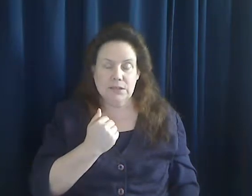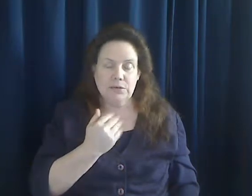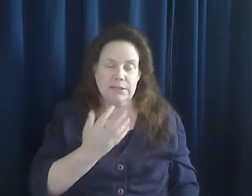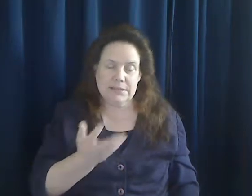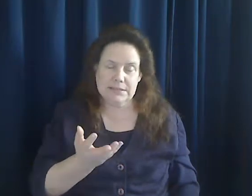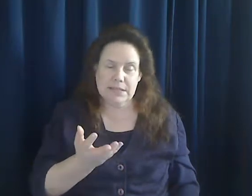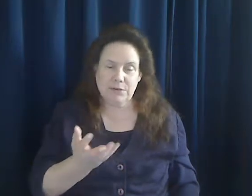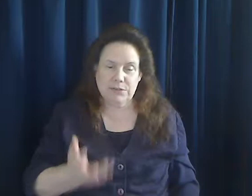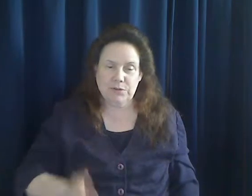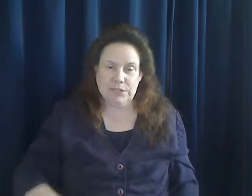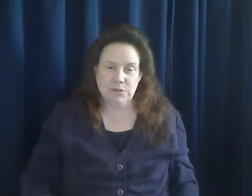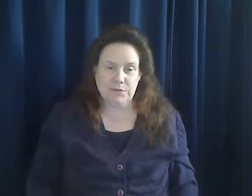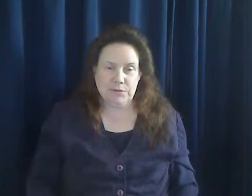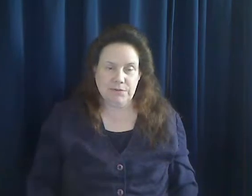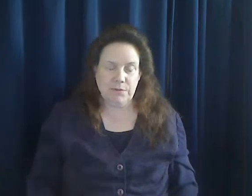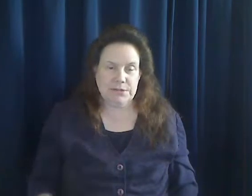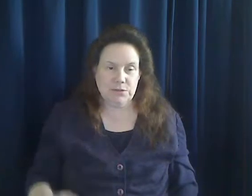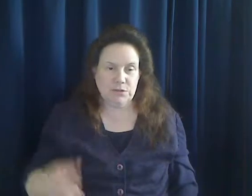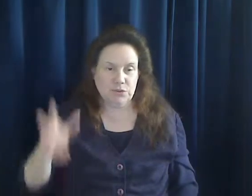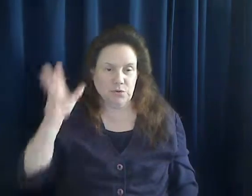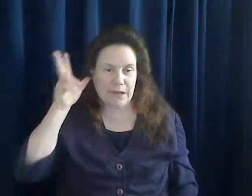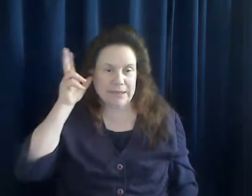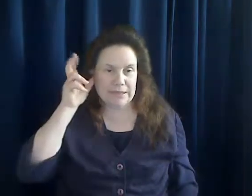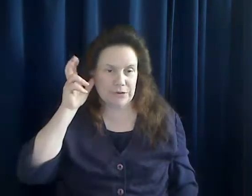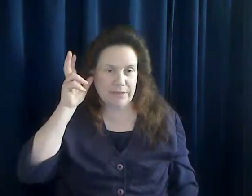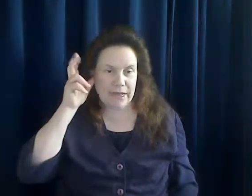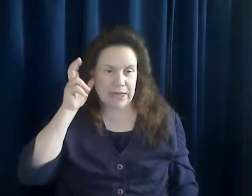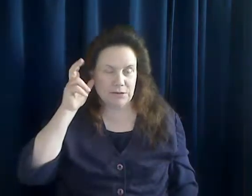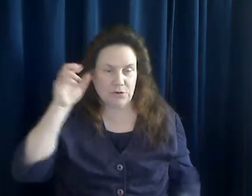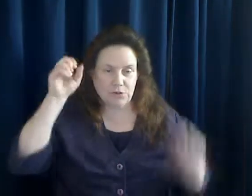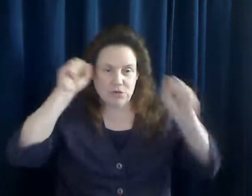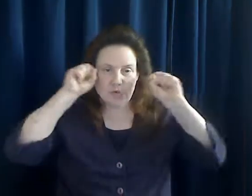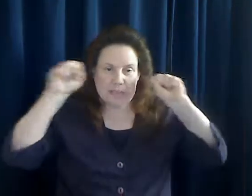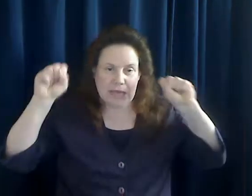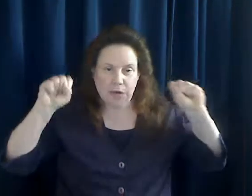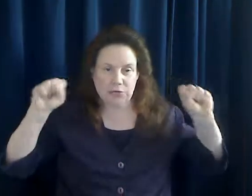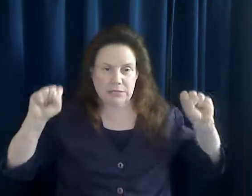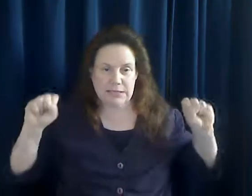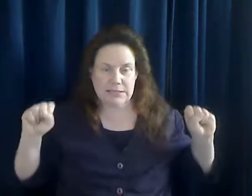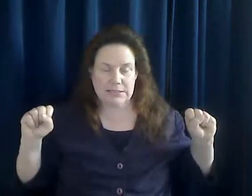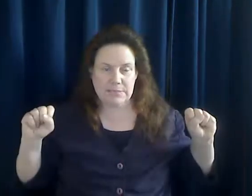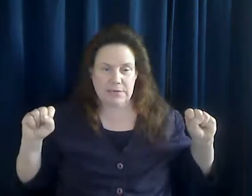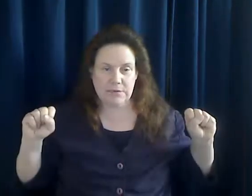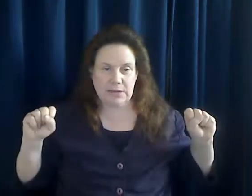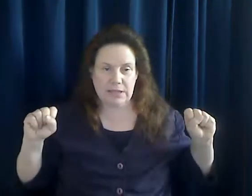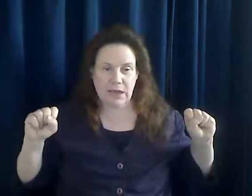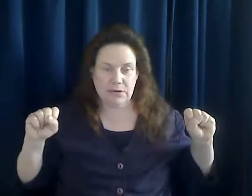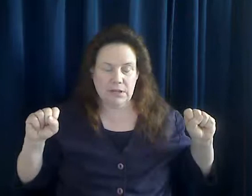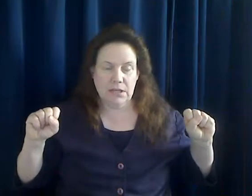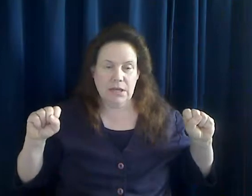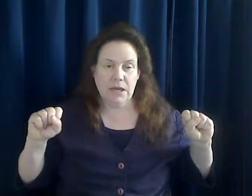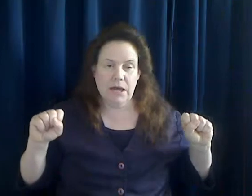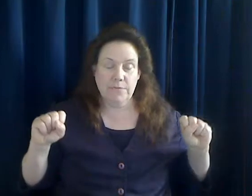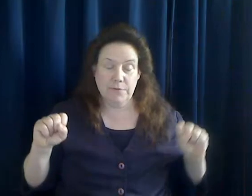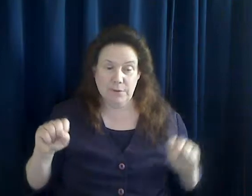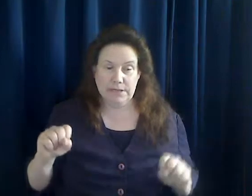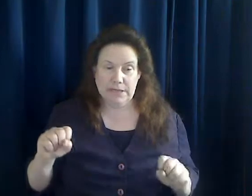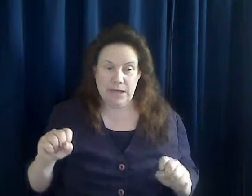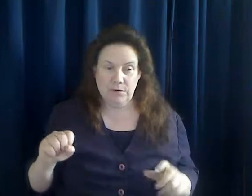you can do a few different ways. You could do I hear that, or you could do sound as in something very loud. For right now,